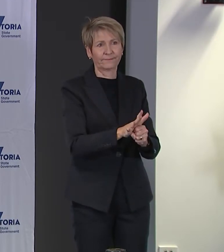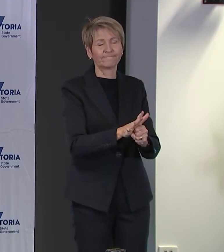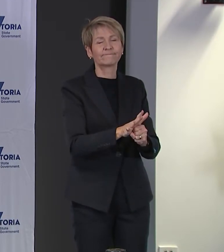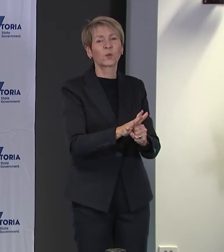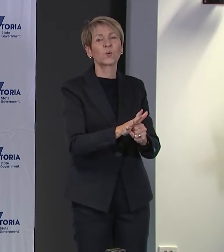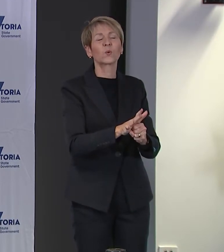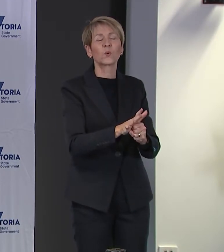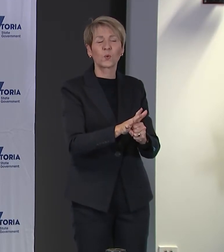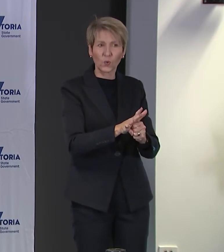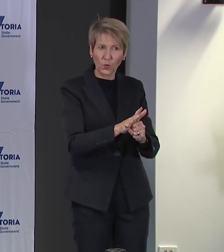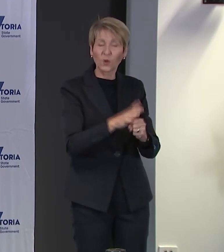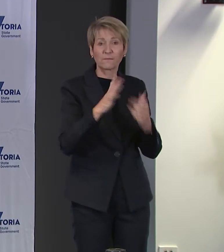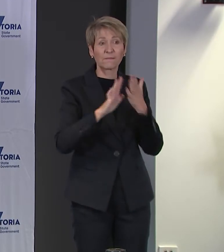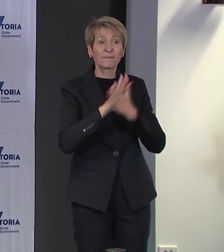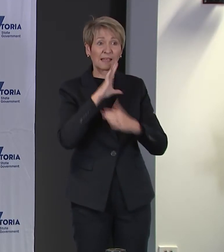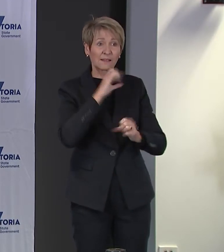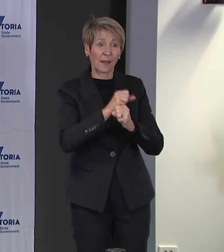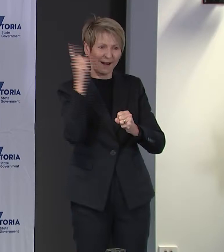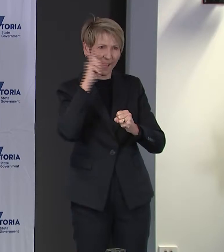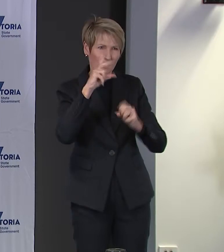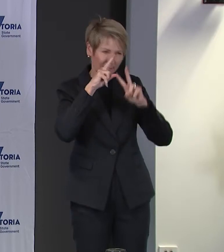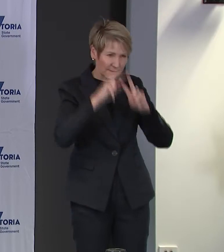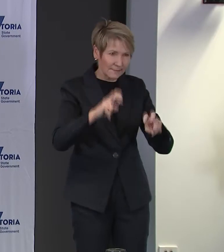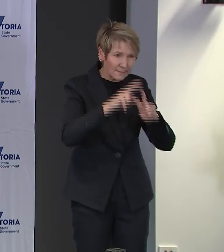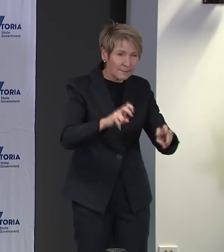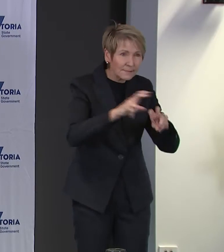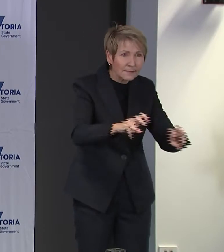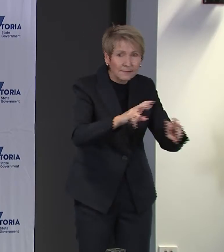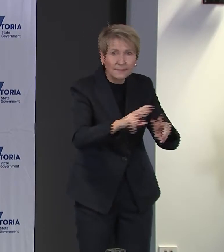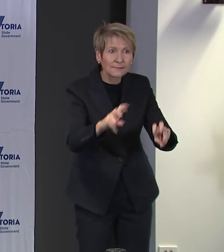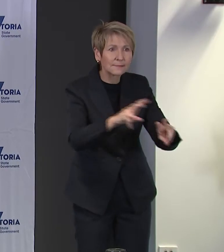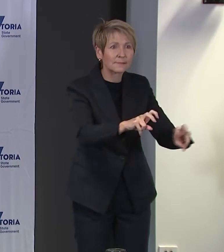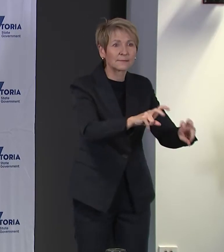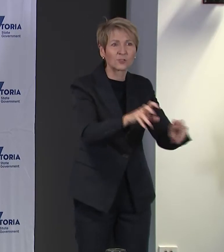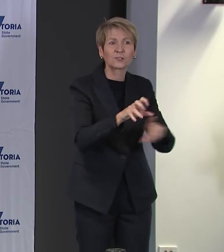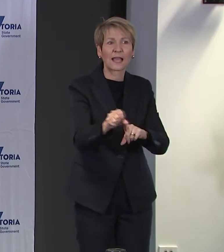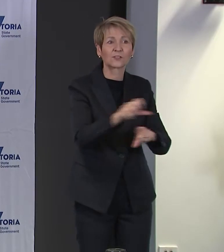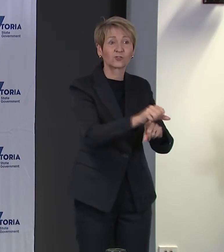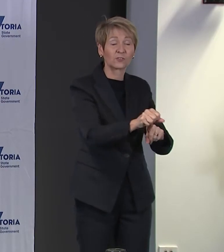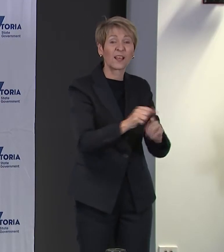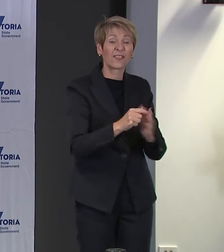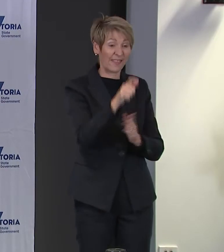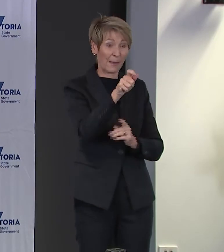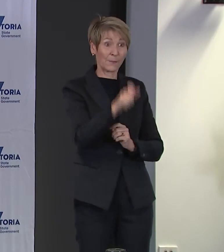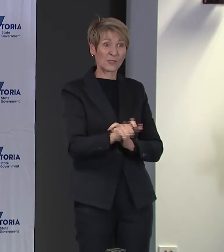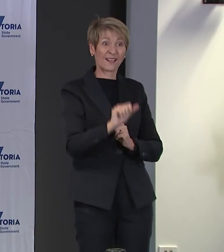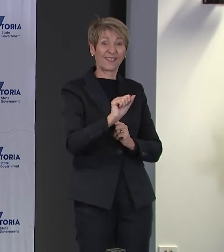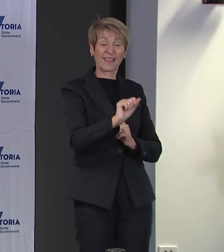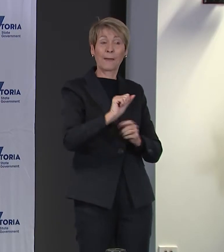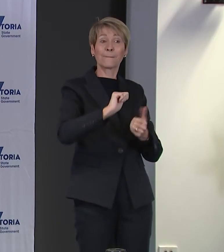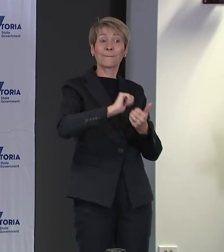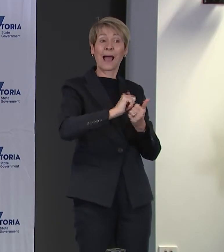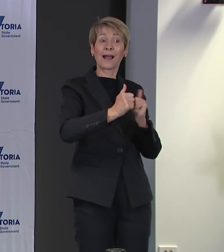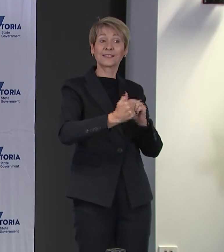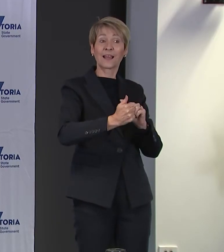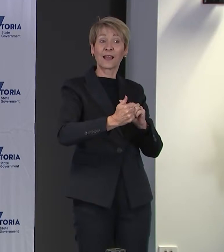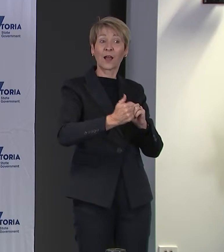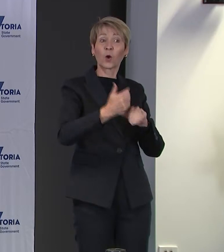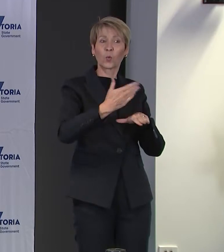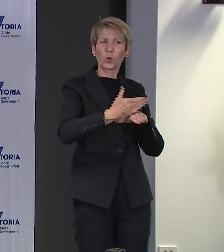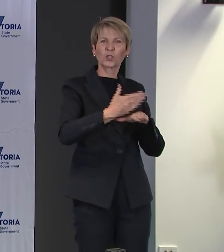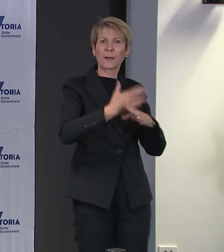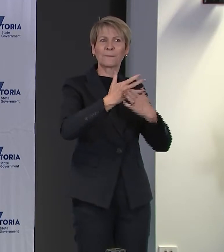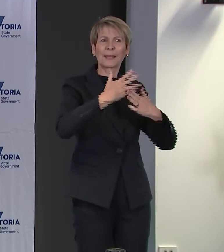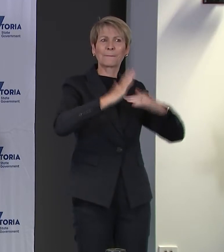That work and the investigation is ongoing. In addition, their partner who is an employee at one of the larger